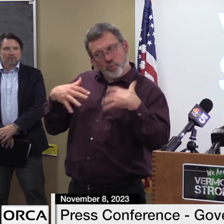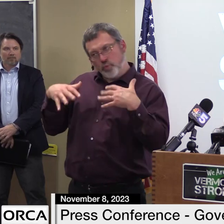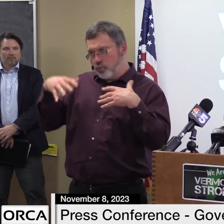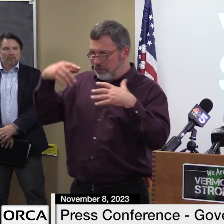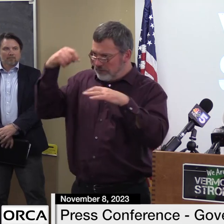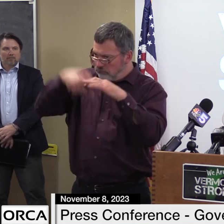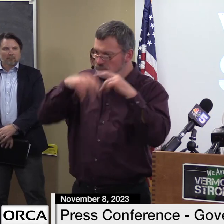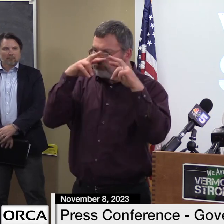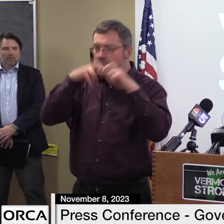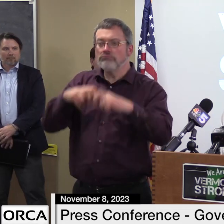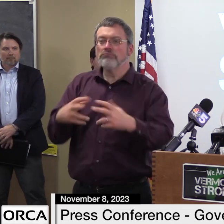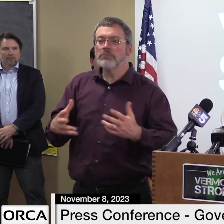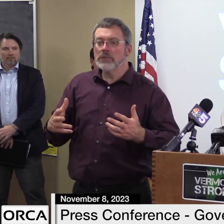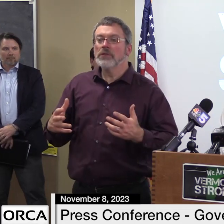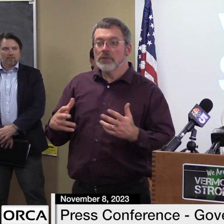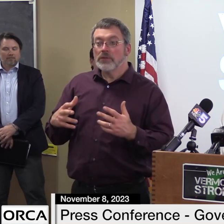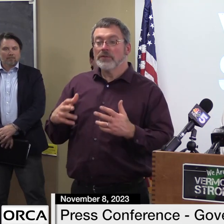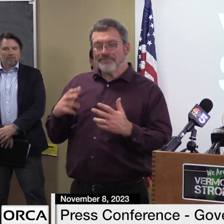it's part of the conversation, yes.